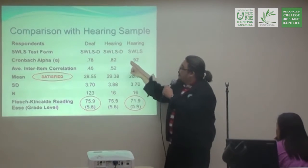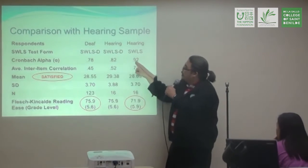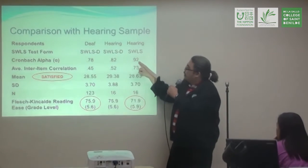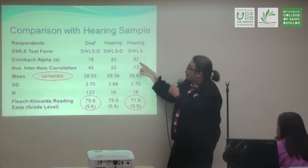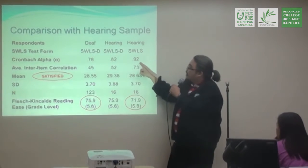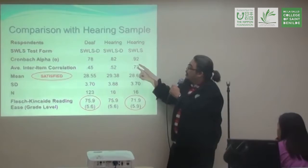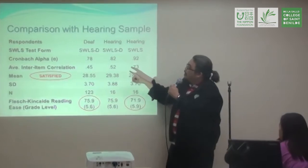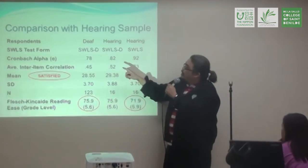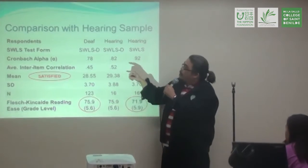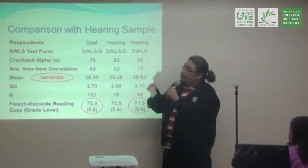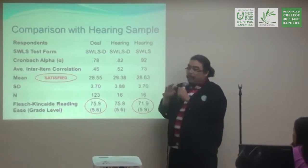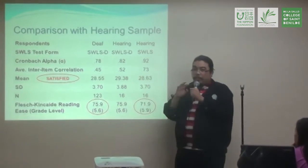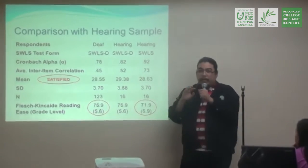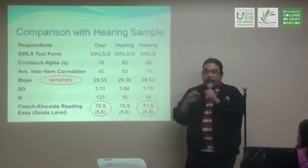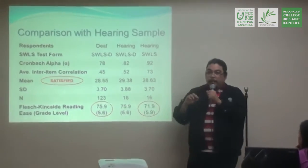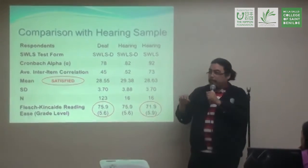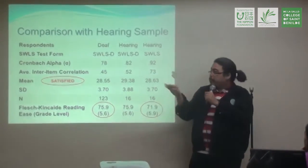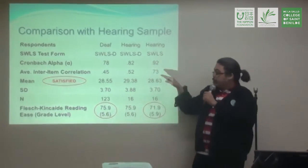notice, okay,